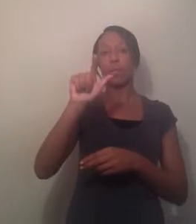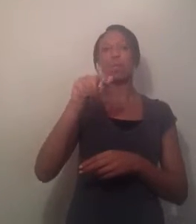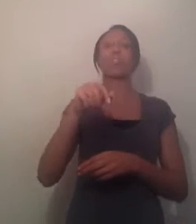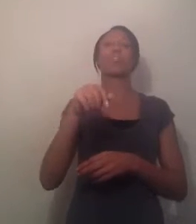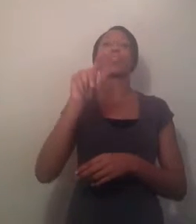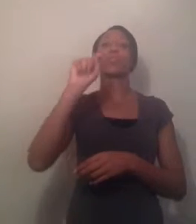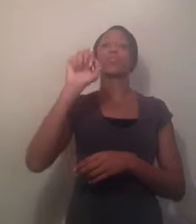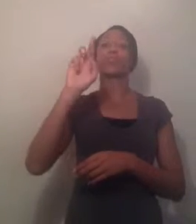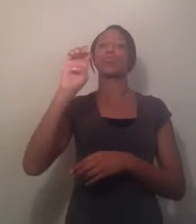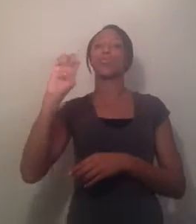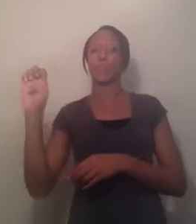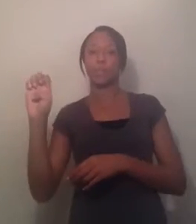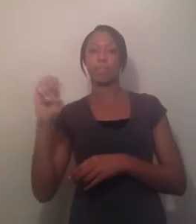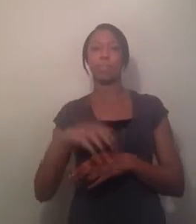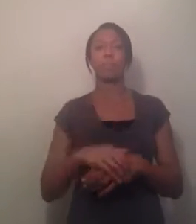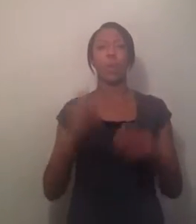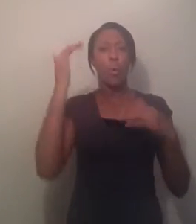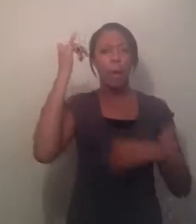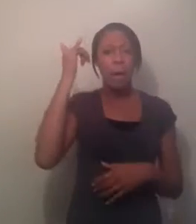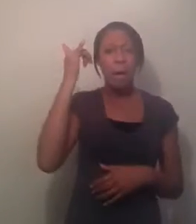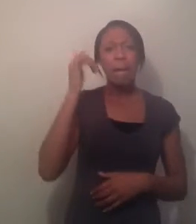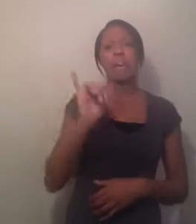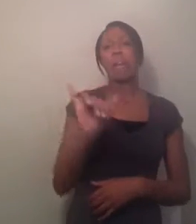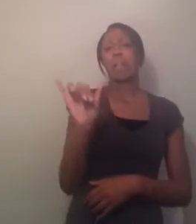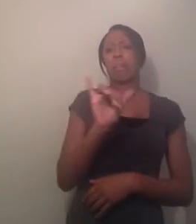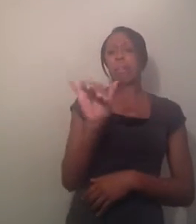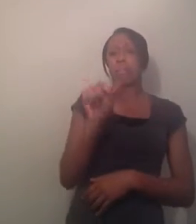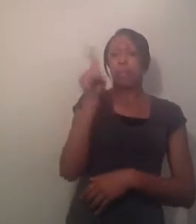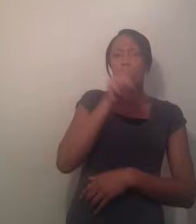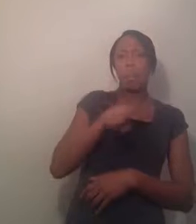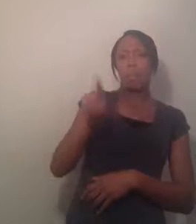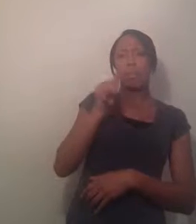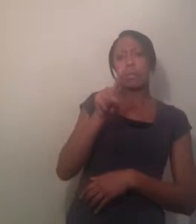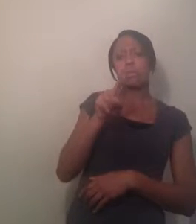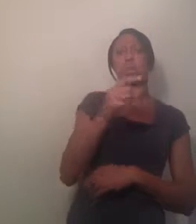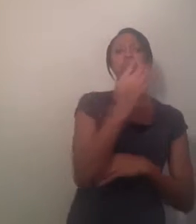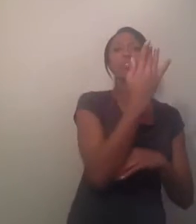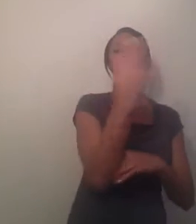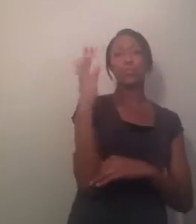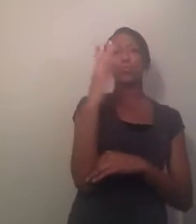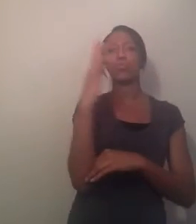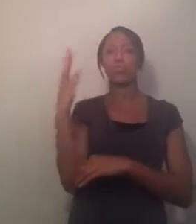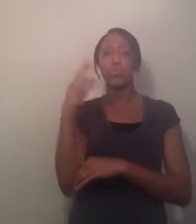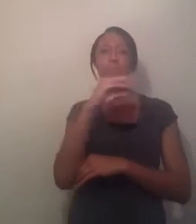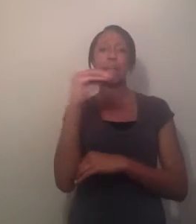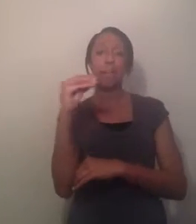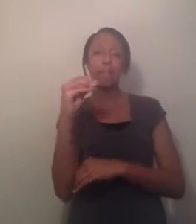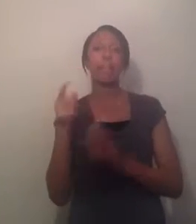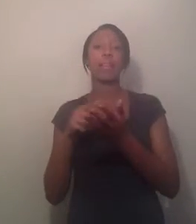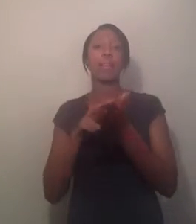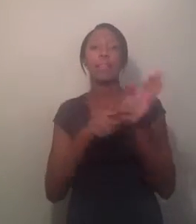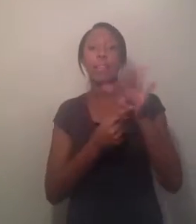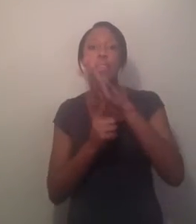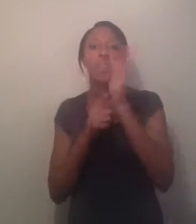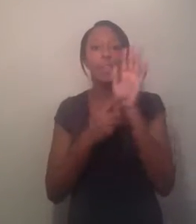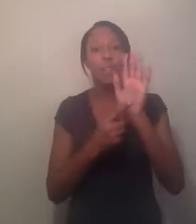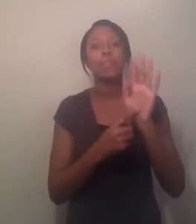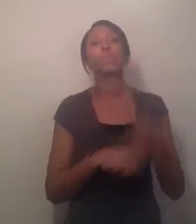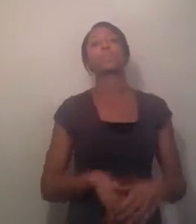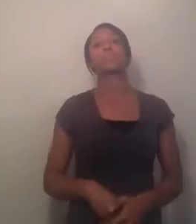branching resembles the limbs and leaves of a tall, deciduous tree. Each alveolar sac contains 10 or more